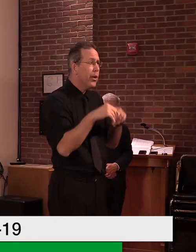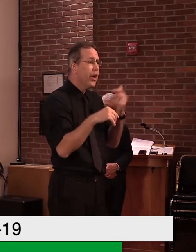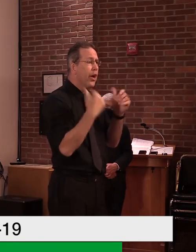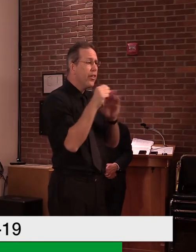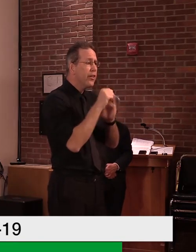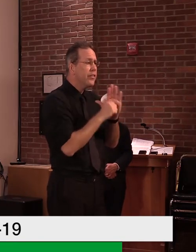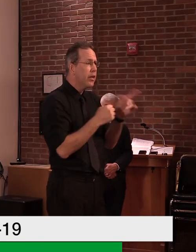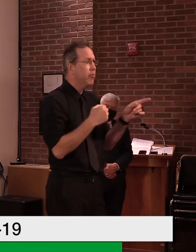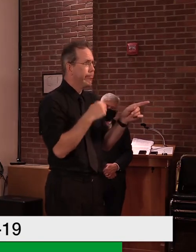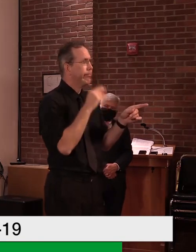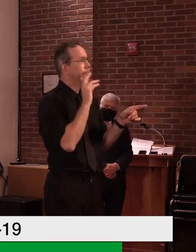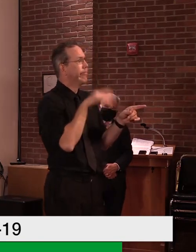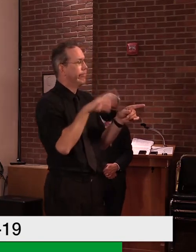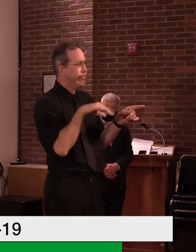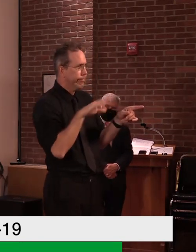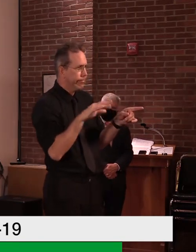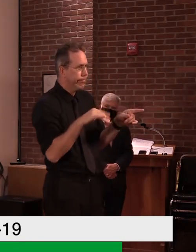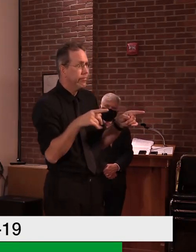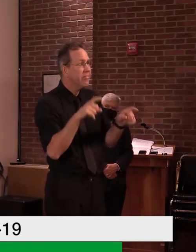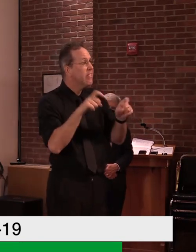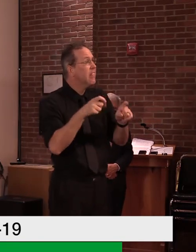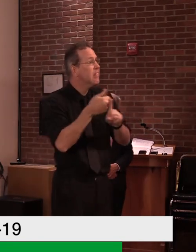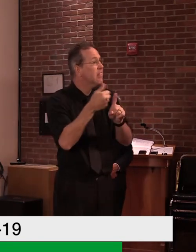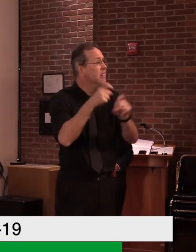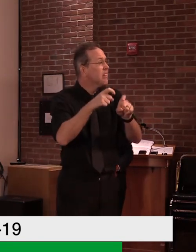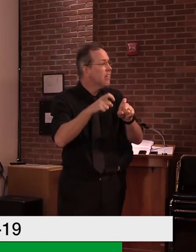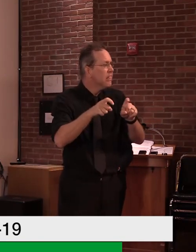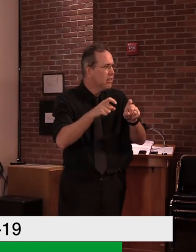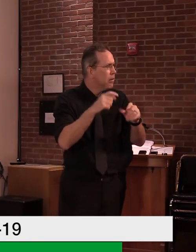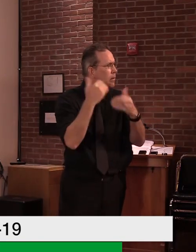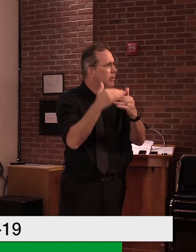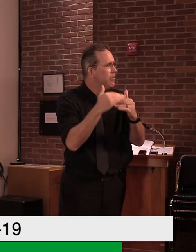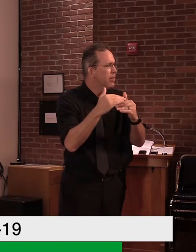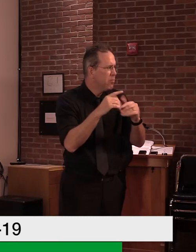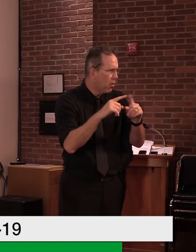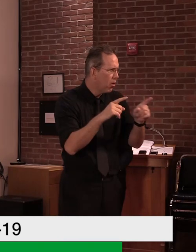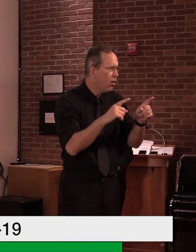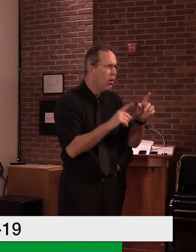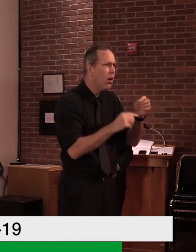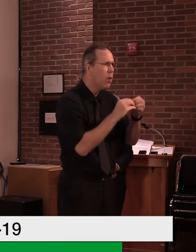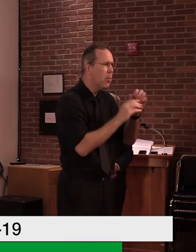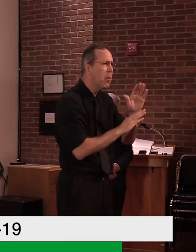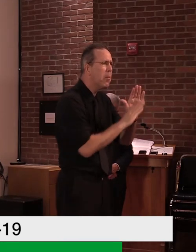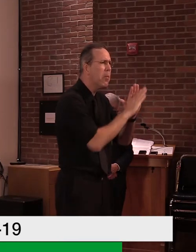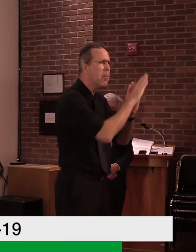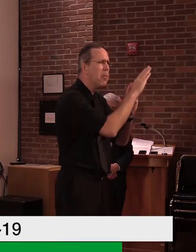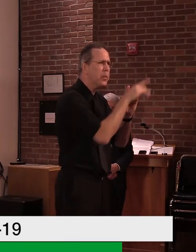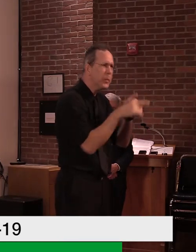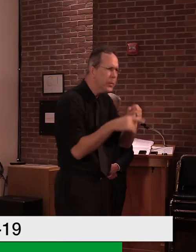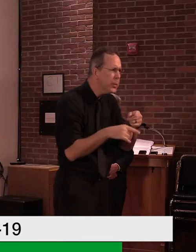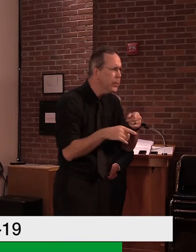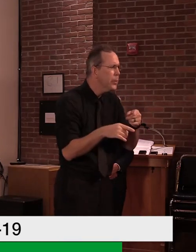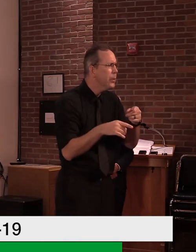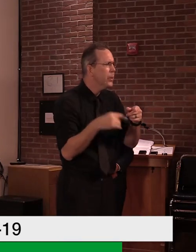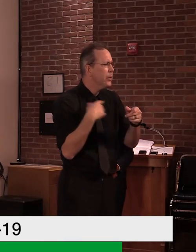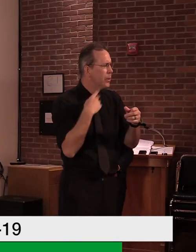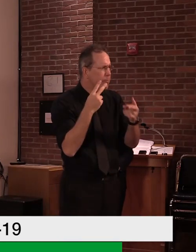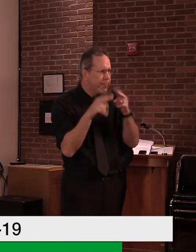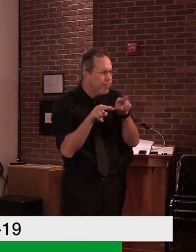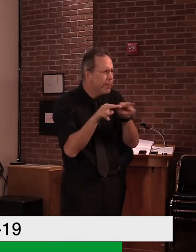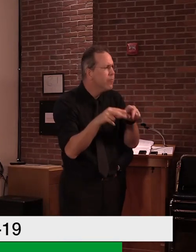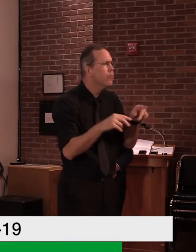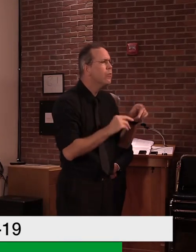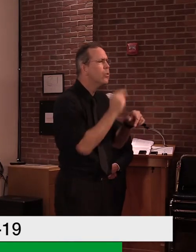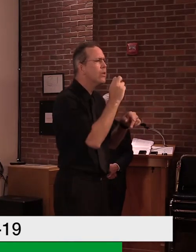outpacing increases in testing. We keep a close eye on the positivity rates of the states that are around us. Many in New England have low positivity rates,